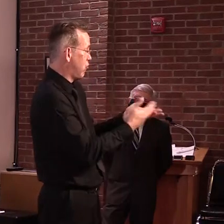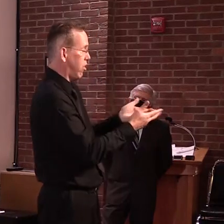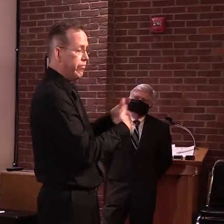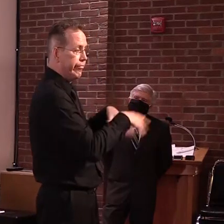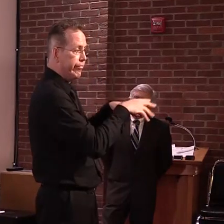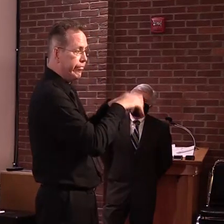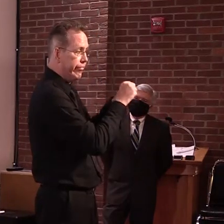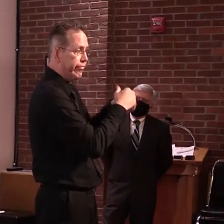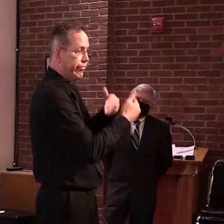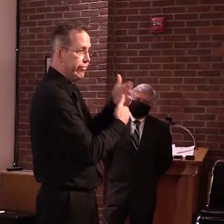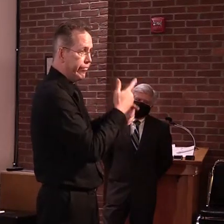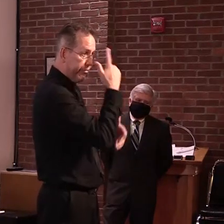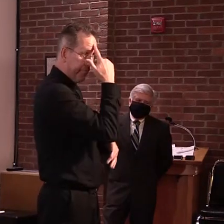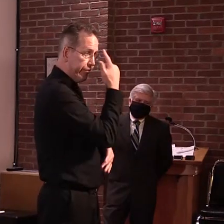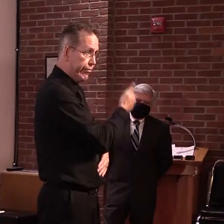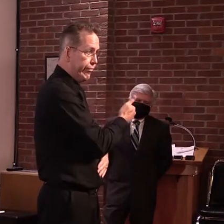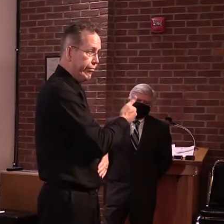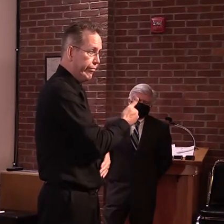with it.